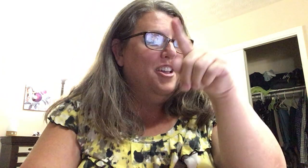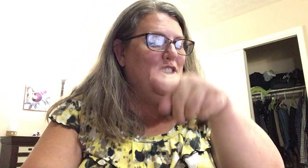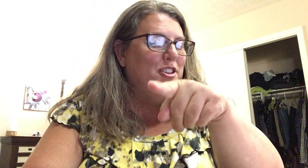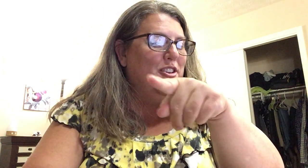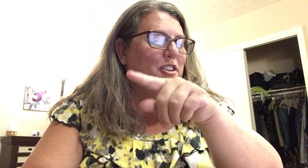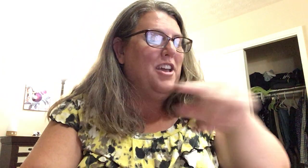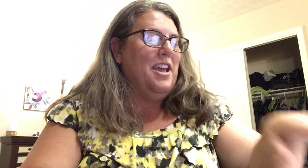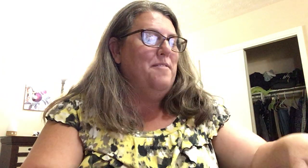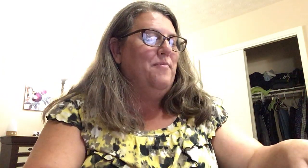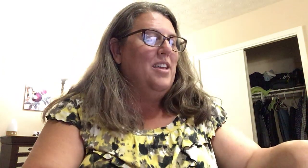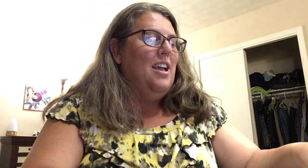Okay.